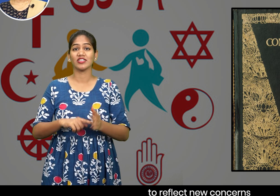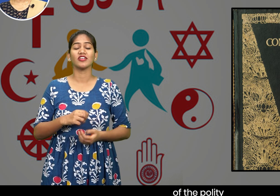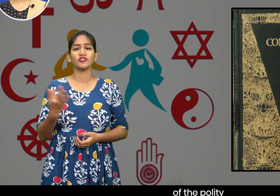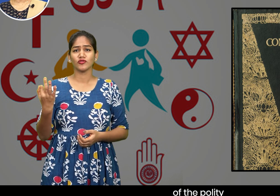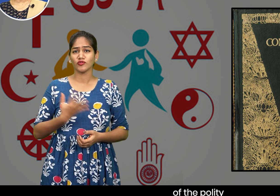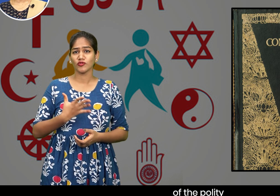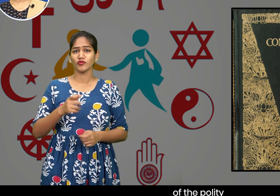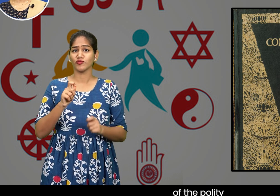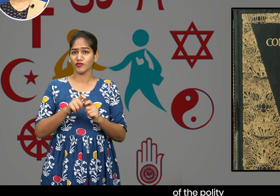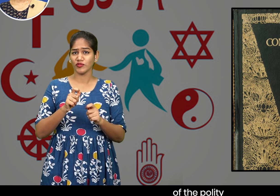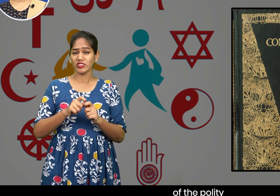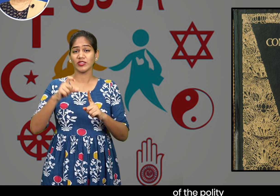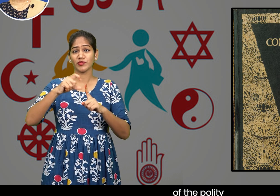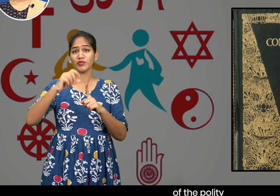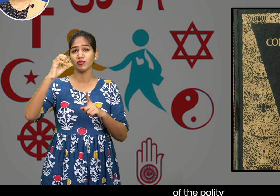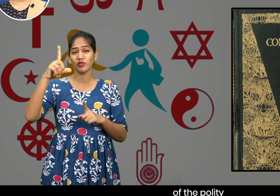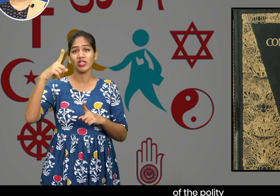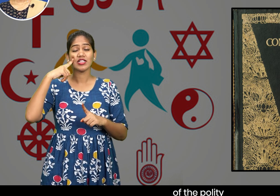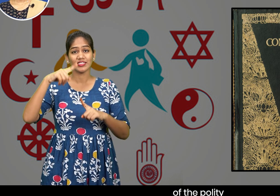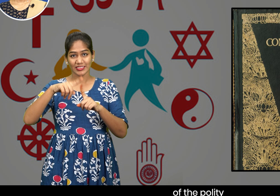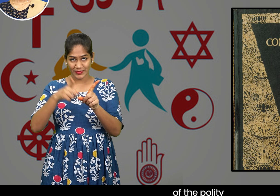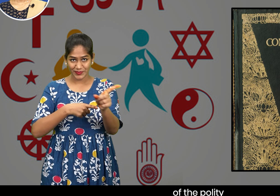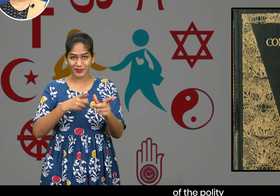concerns of the polity